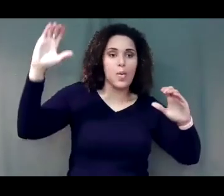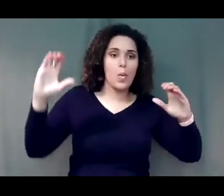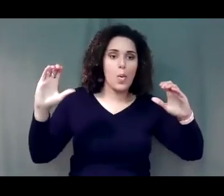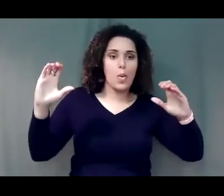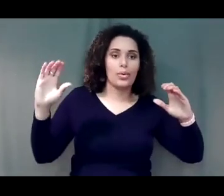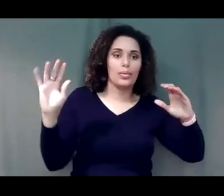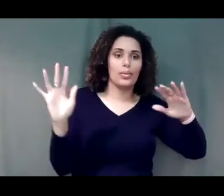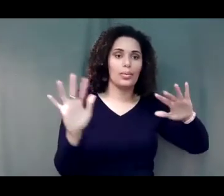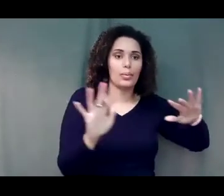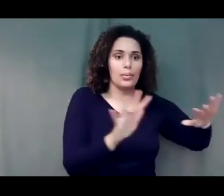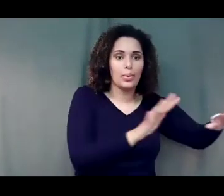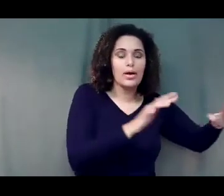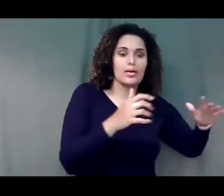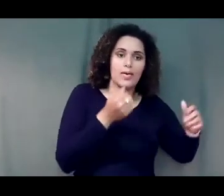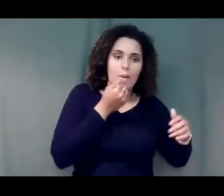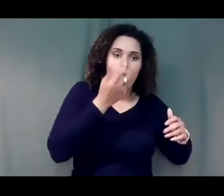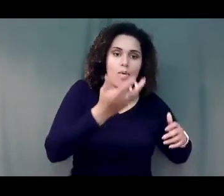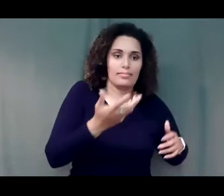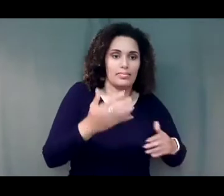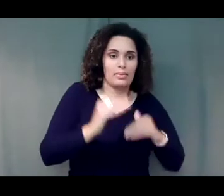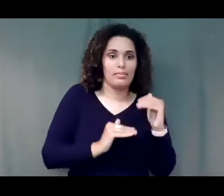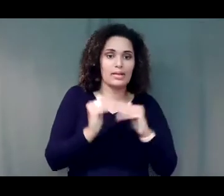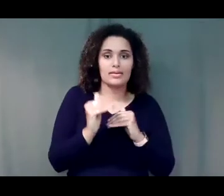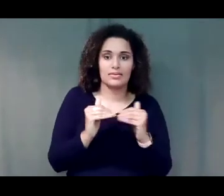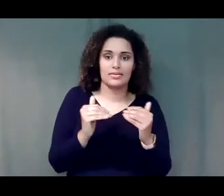in those windows and does heat up the building. So we actually have